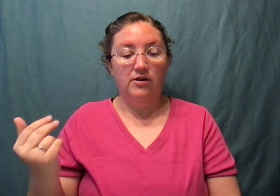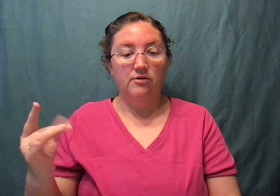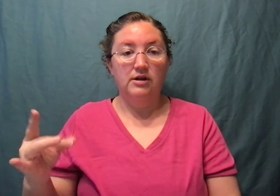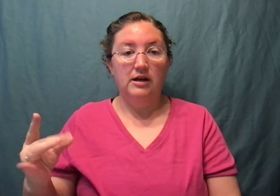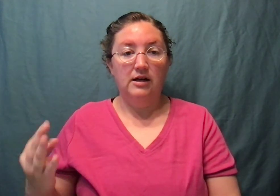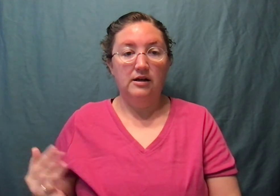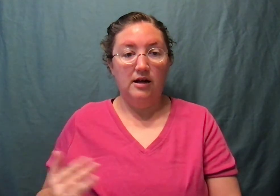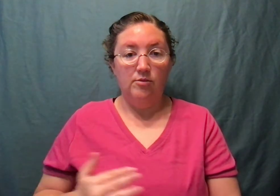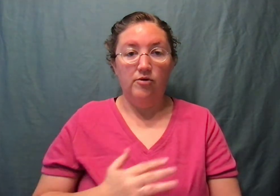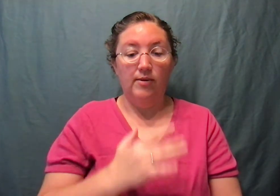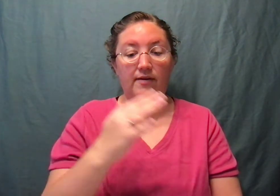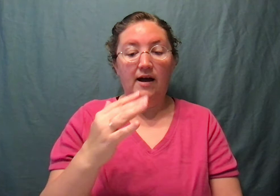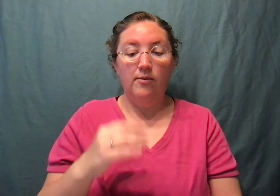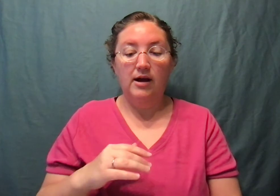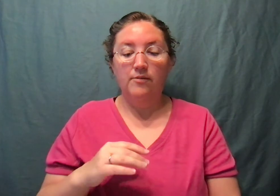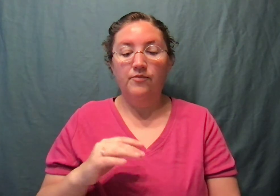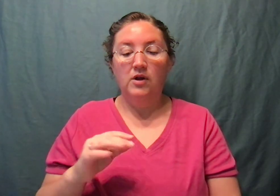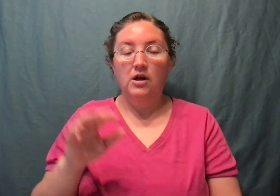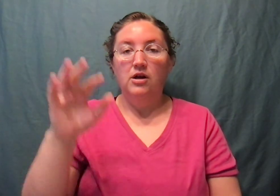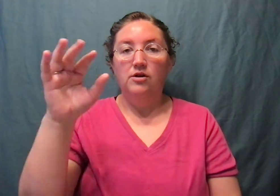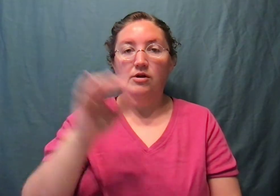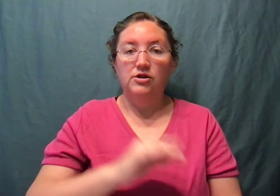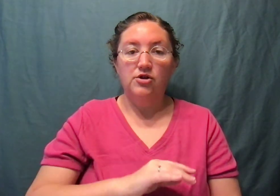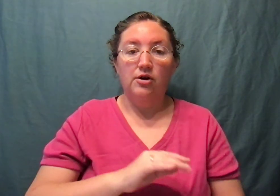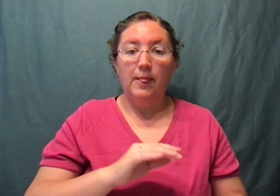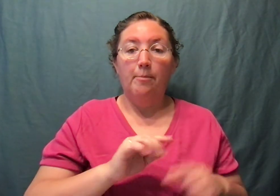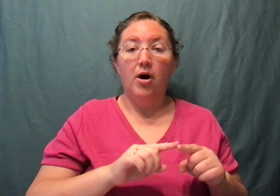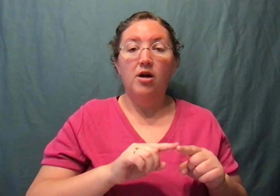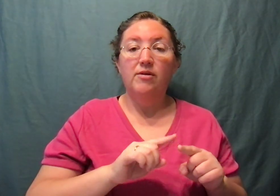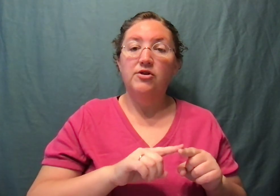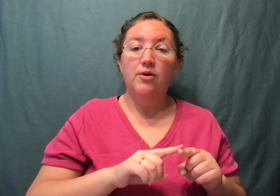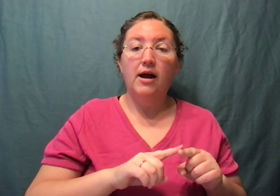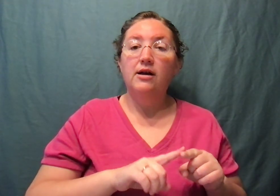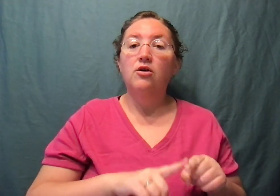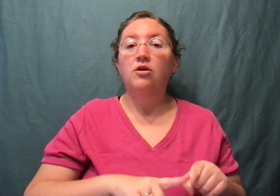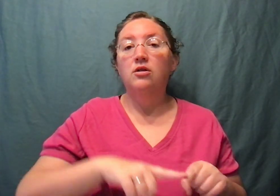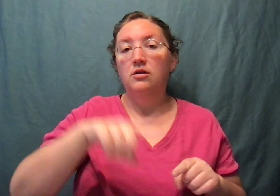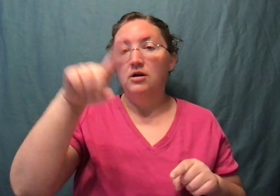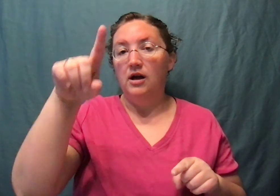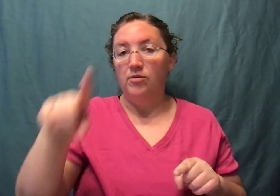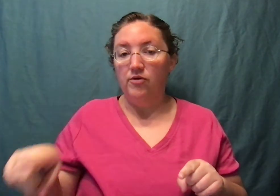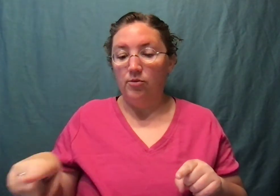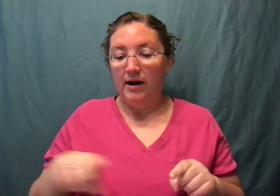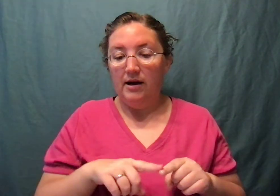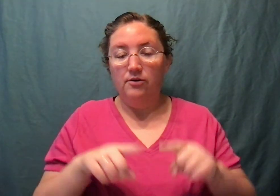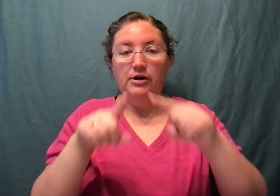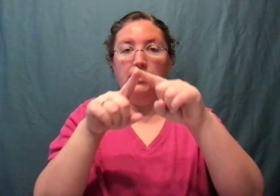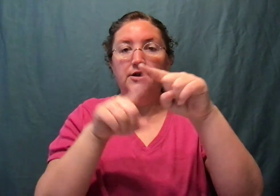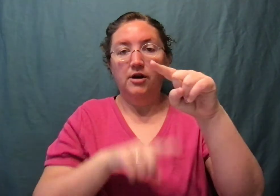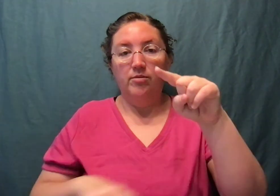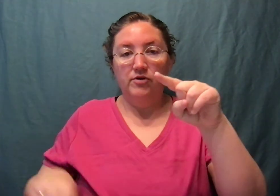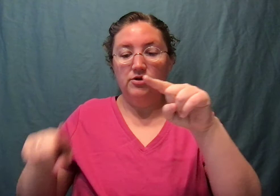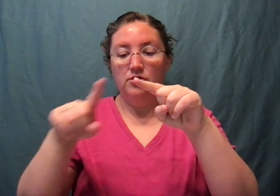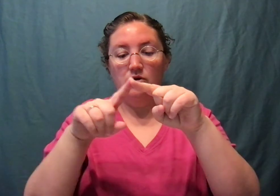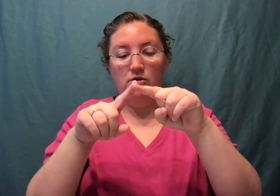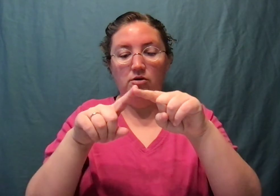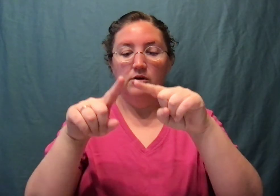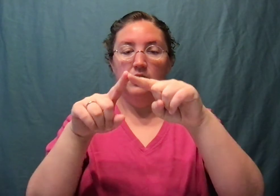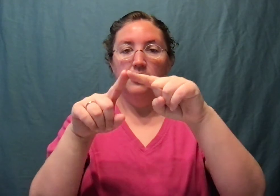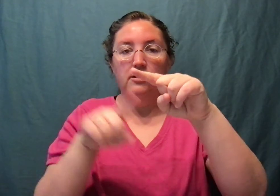13, 18 and move around that way. You could start at the bottom of a triangle and move around the top of a circle